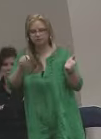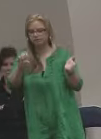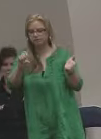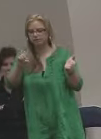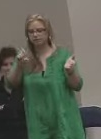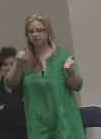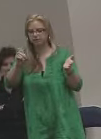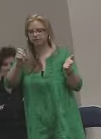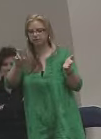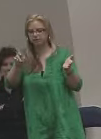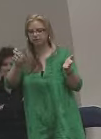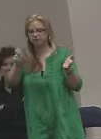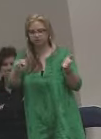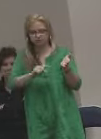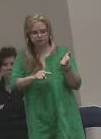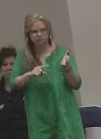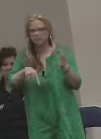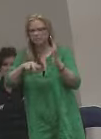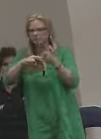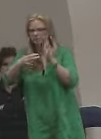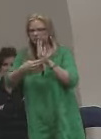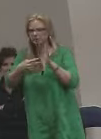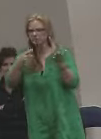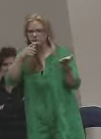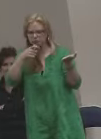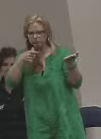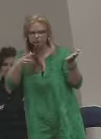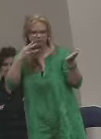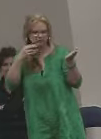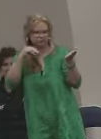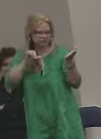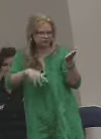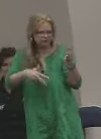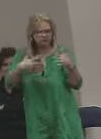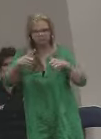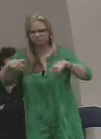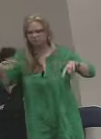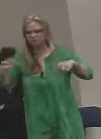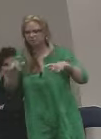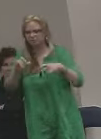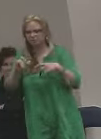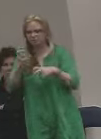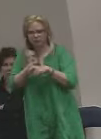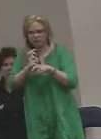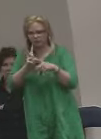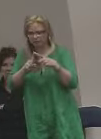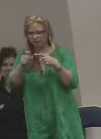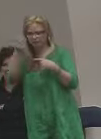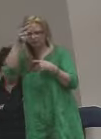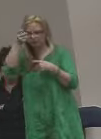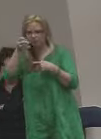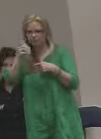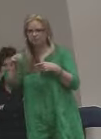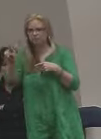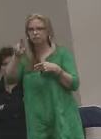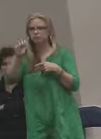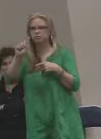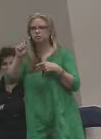who's been there, and that type of thing, and it's hard to wrap your head around, and Mr. Stroud is going to help